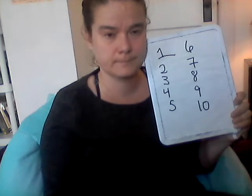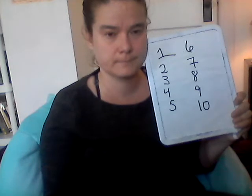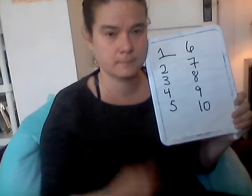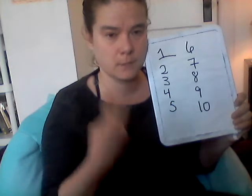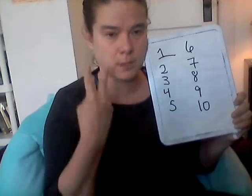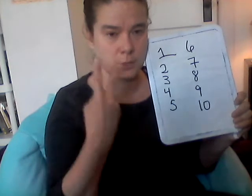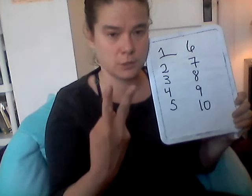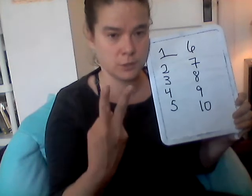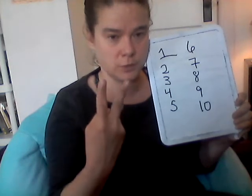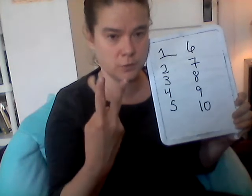two,